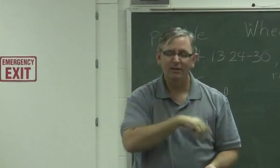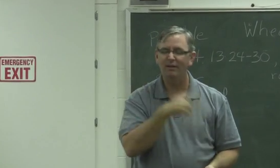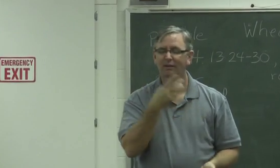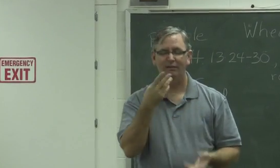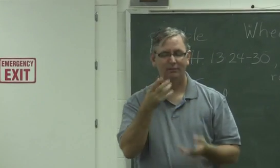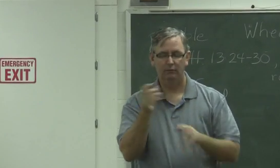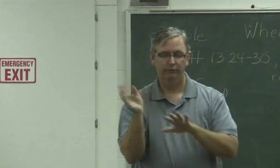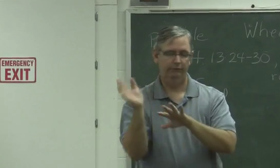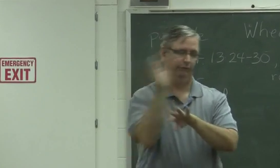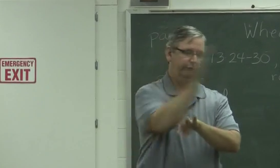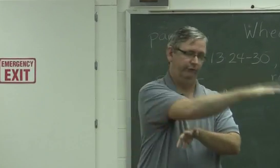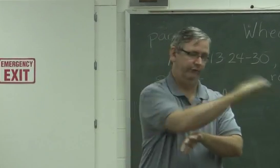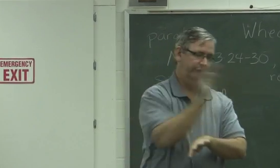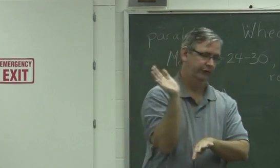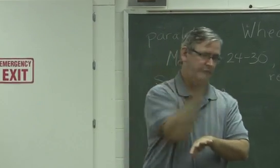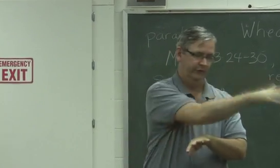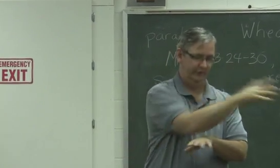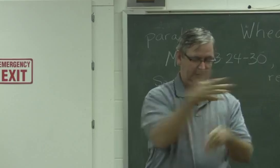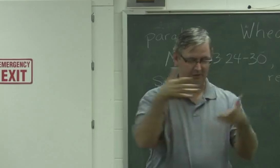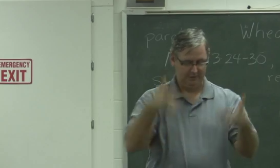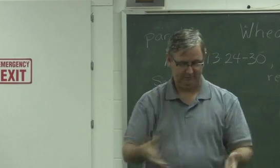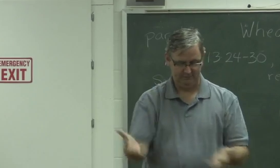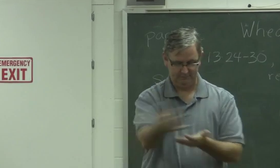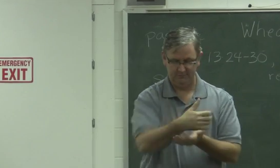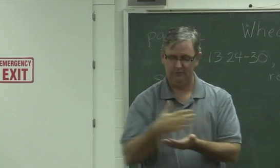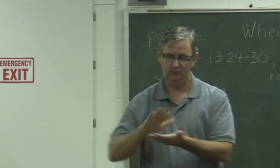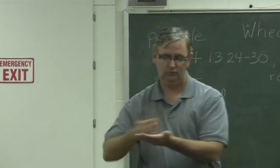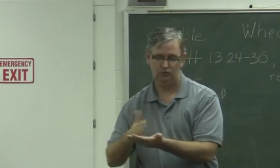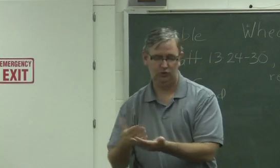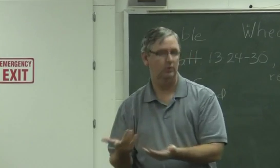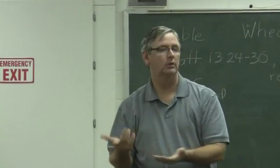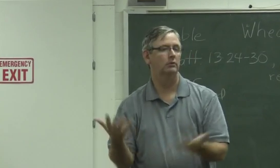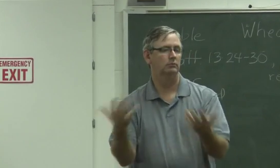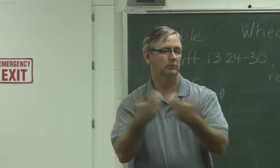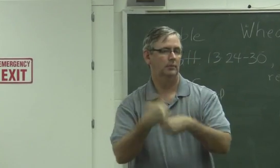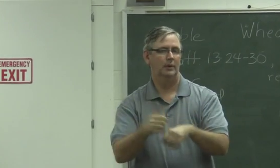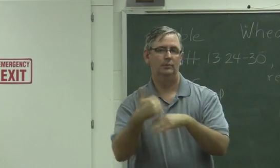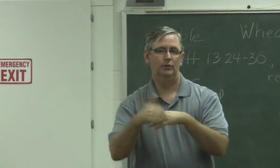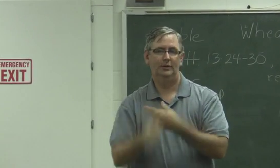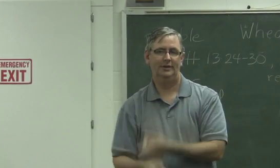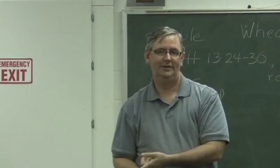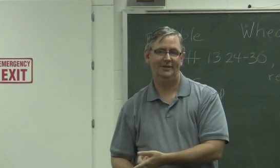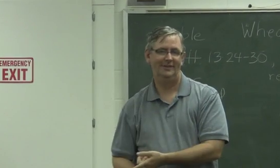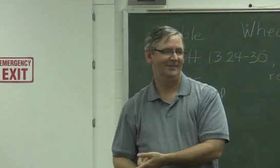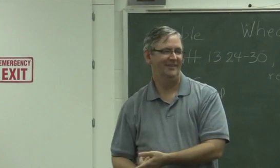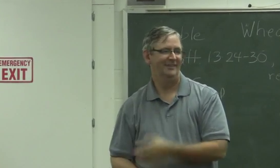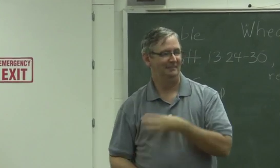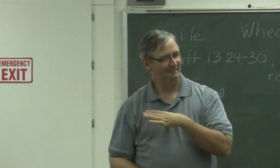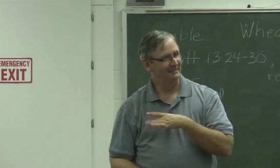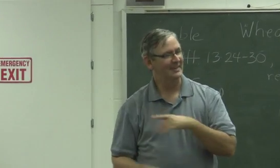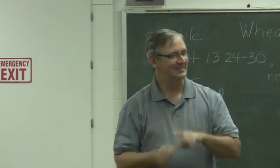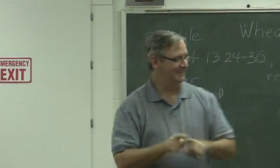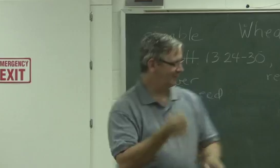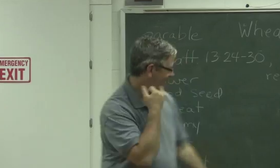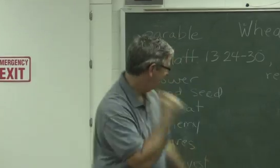The wheat, they'll shape the wheat, and the wind will drive the chaff away. And they'll later on make bread out of